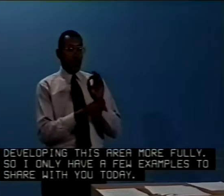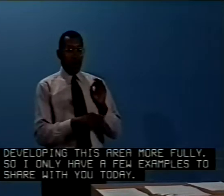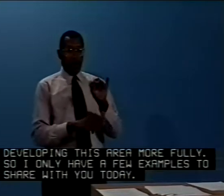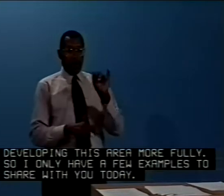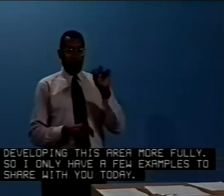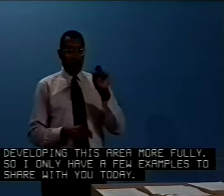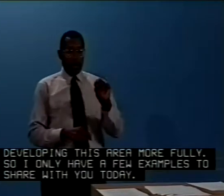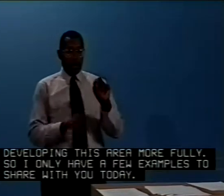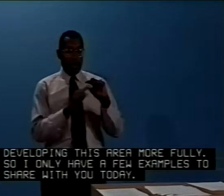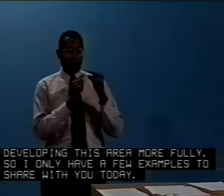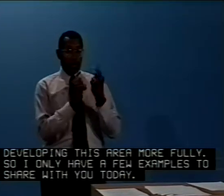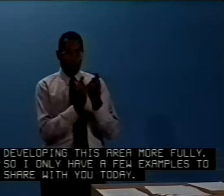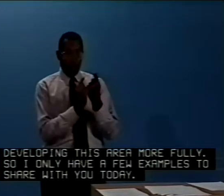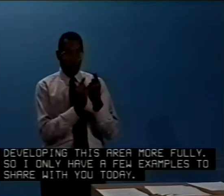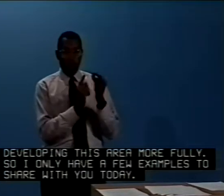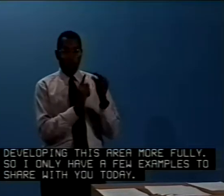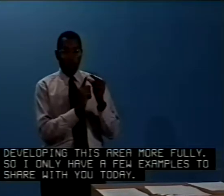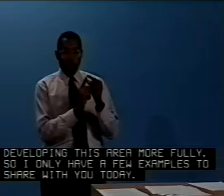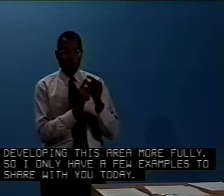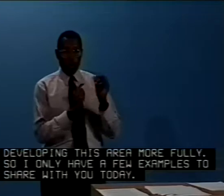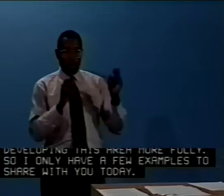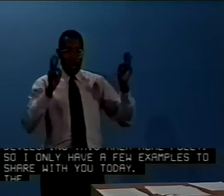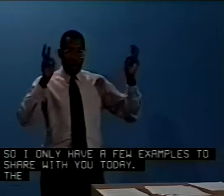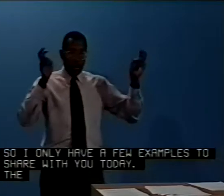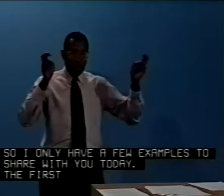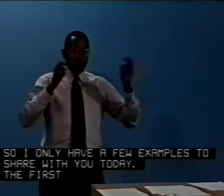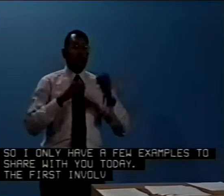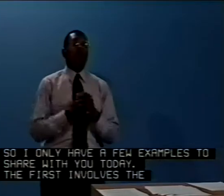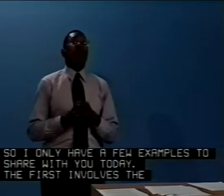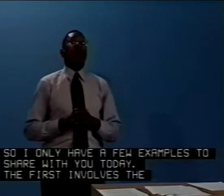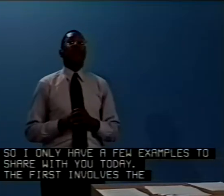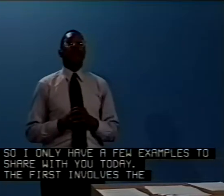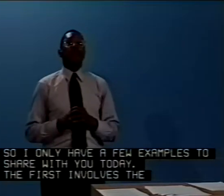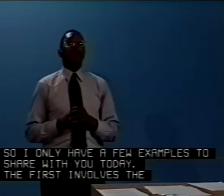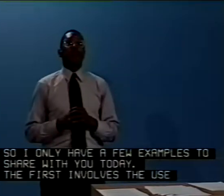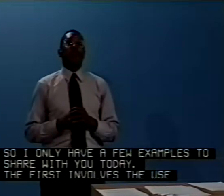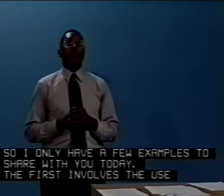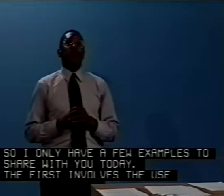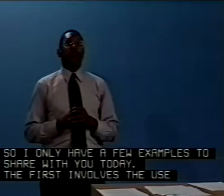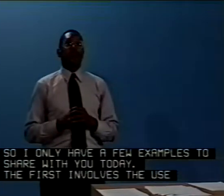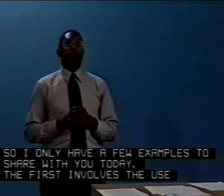The first involves the use of in-group words and expressions.